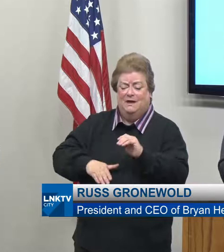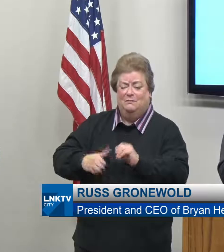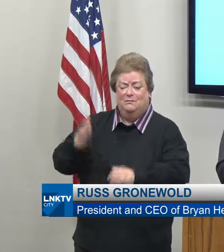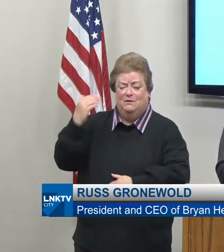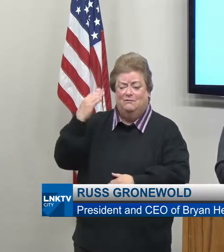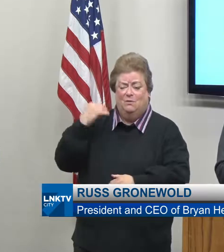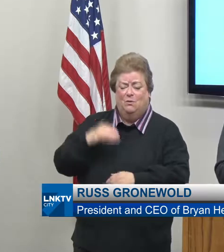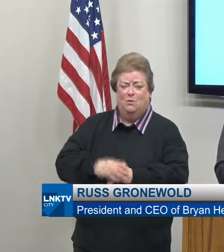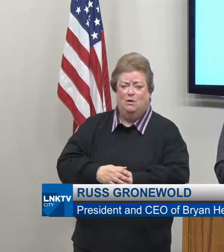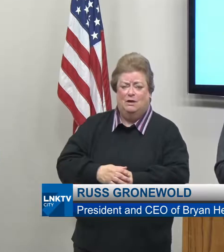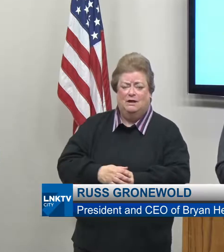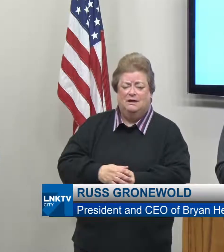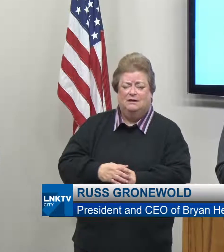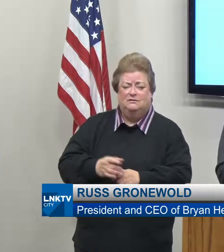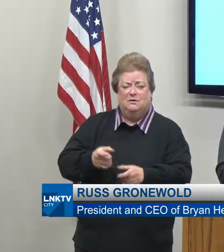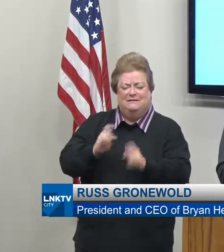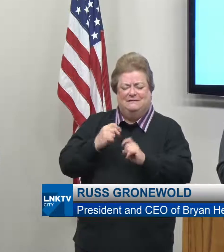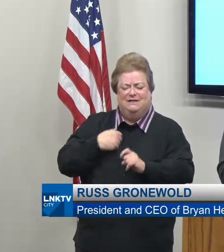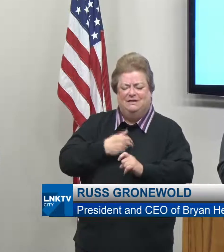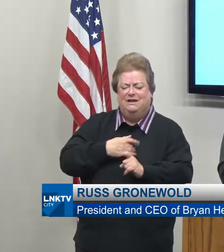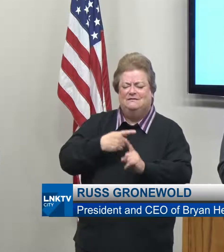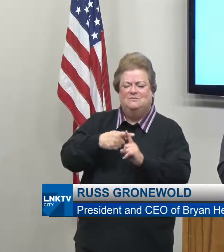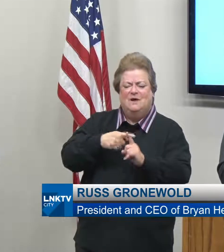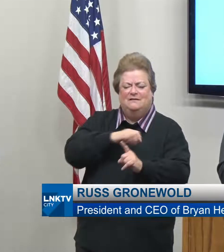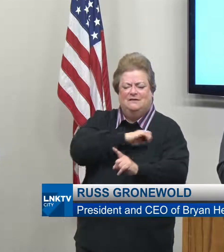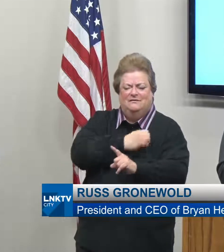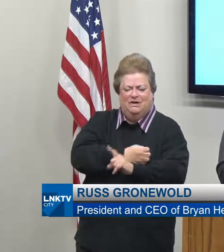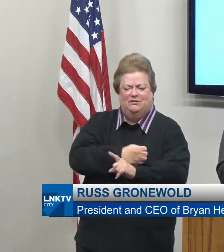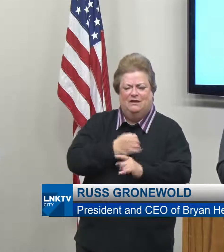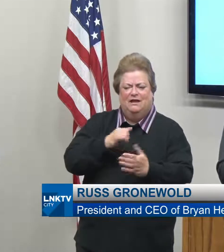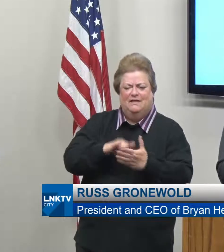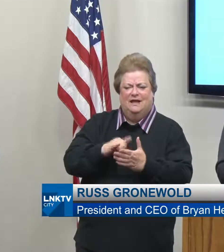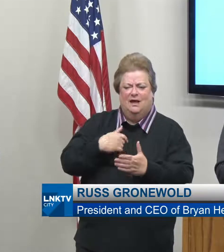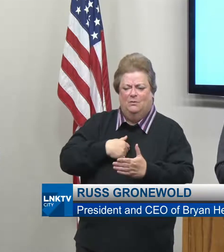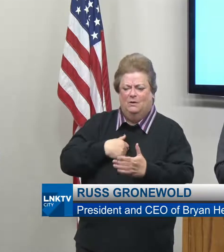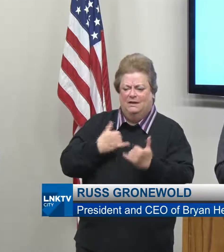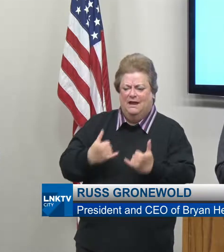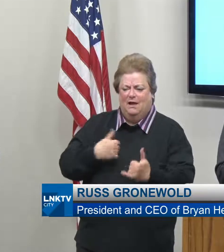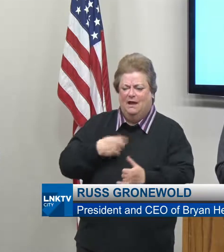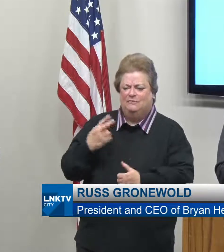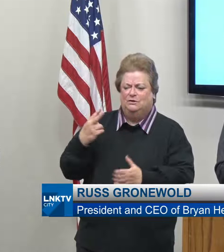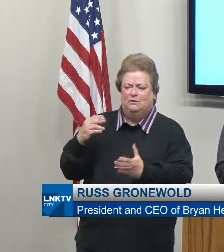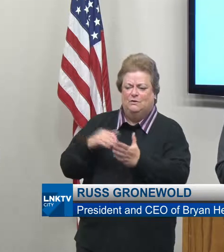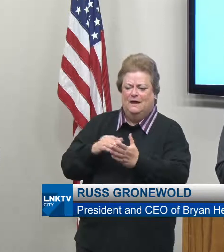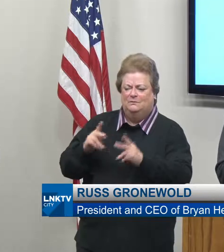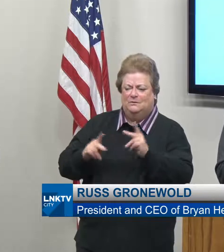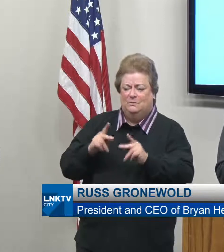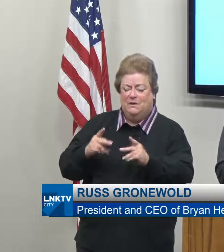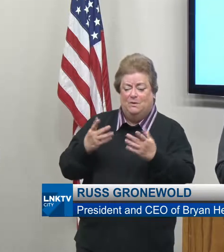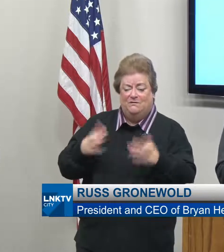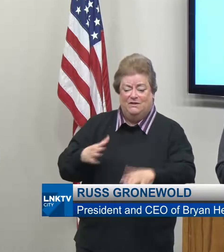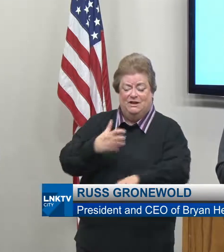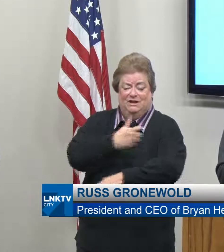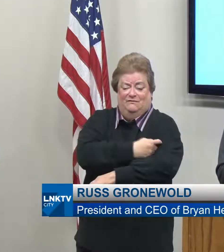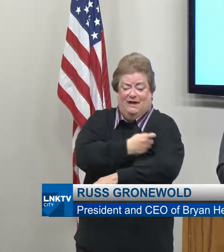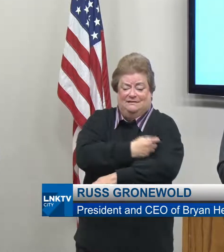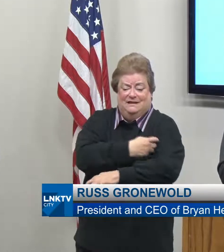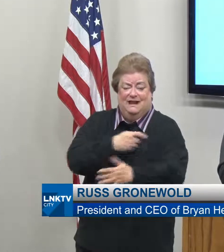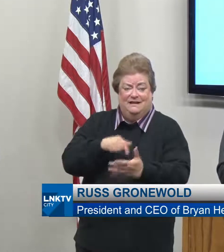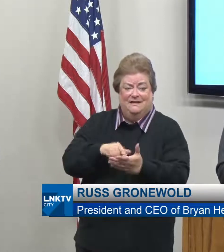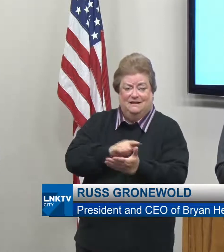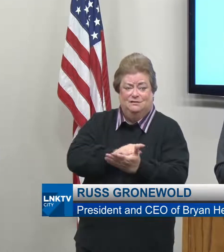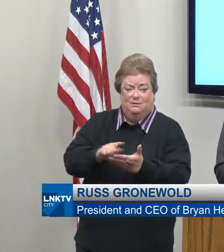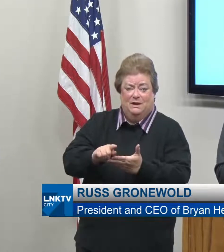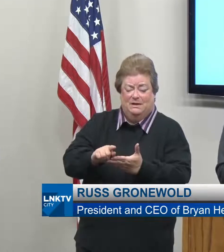of energy, positive energy, as we've been able to get almost, over 2,000 folks by now vaccinated this week. So that's a really